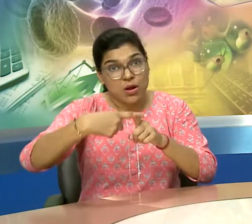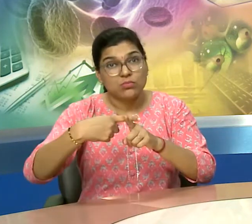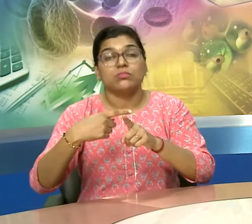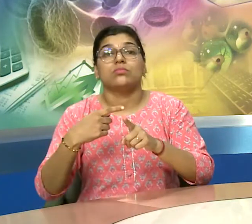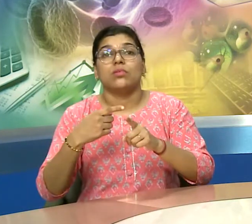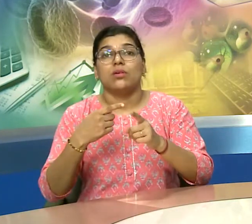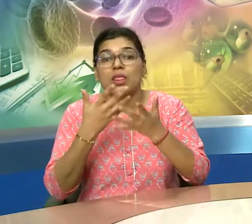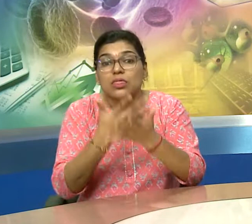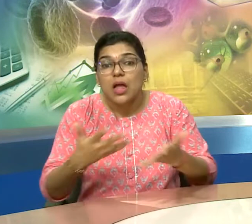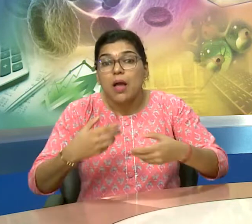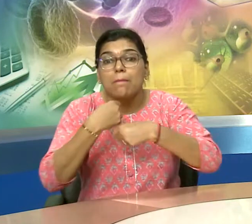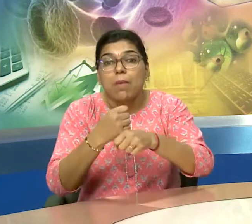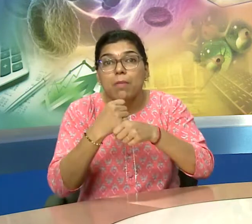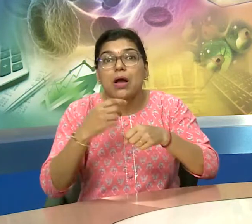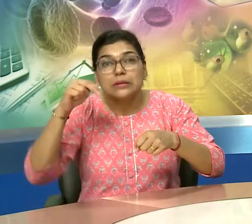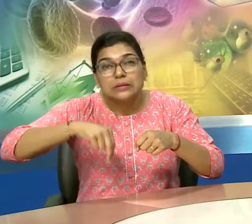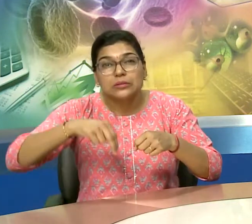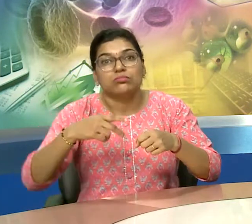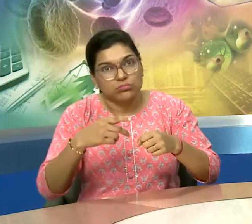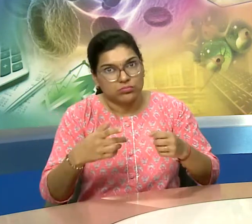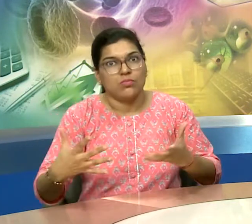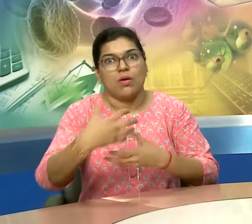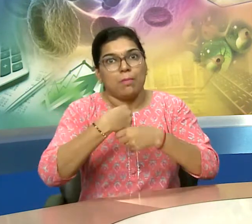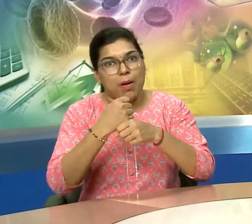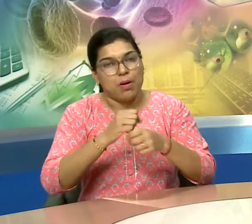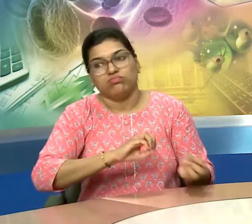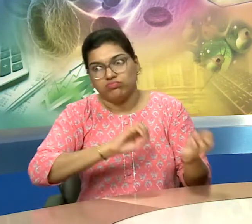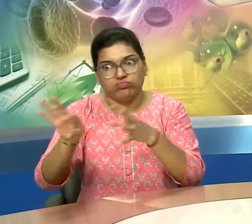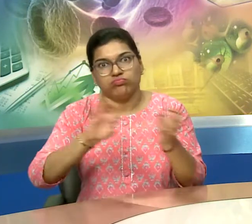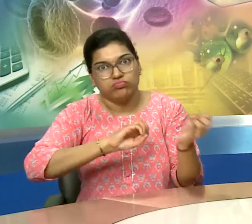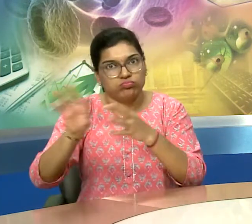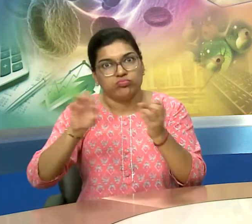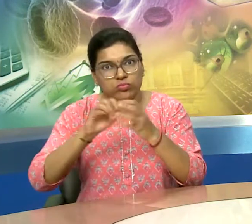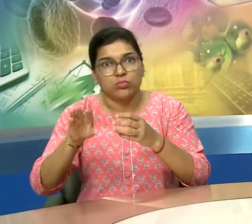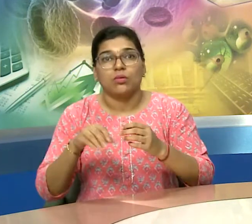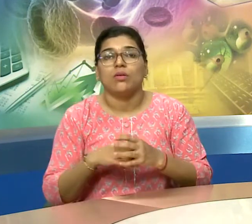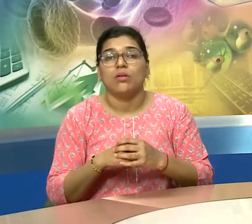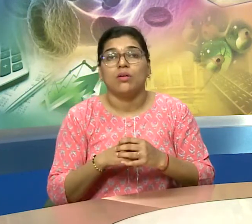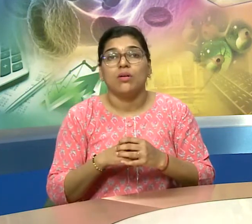food and to have more raw materials. But